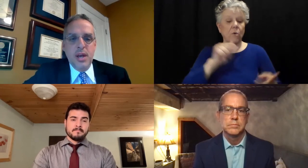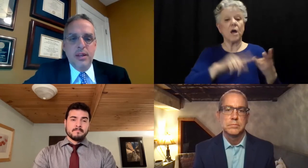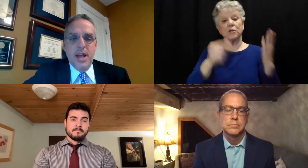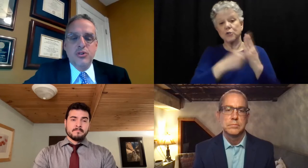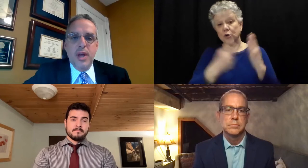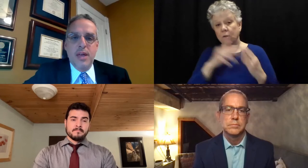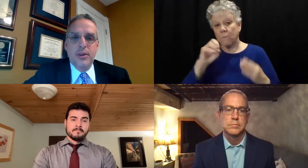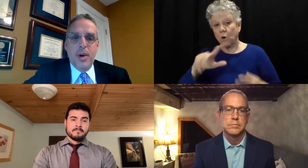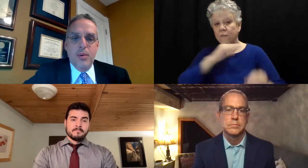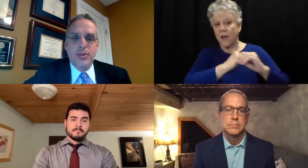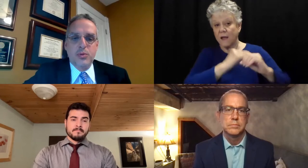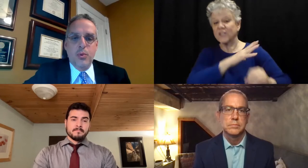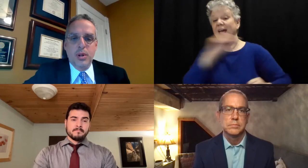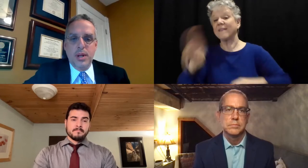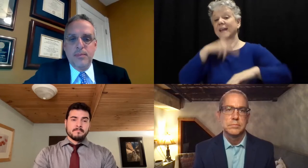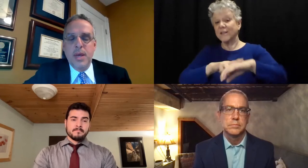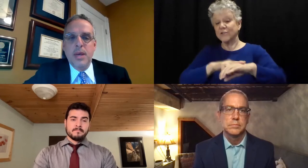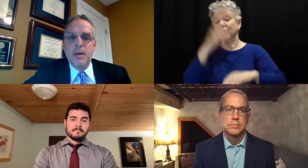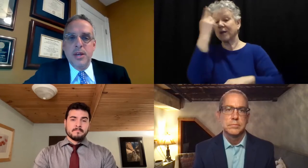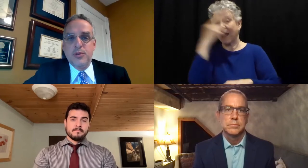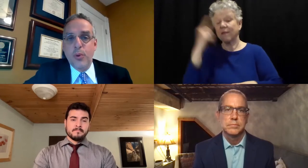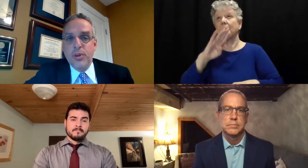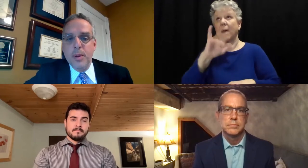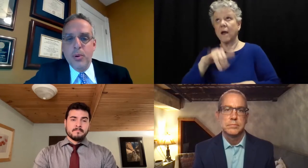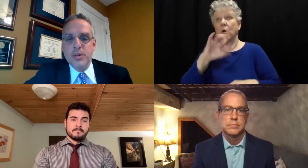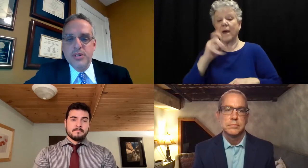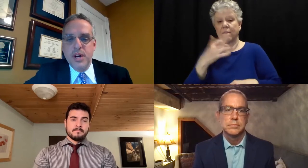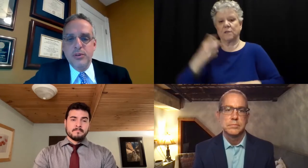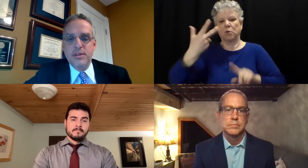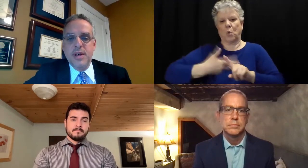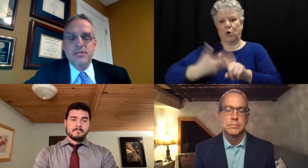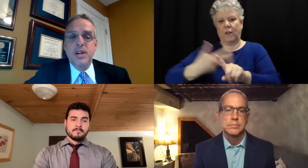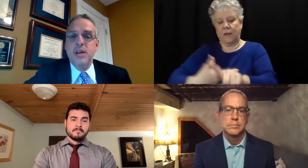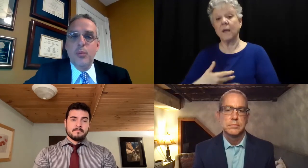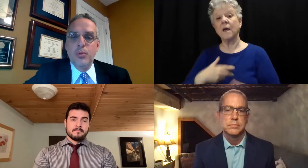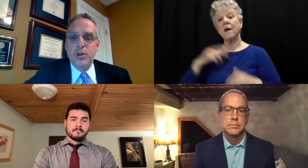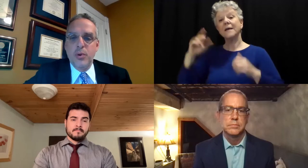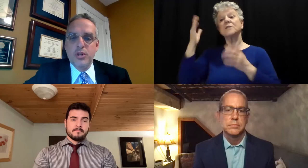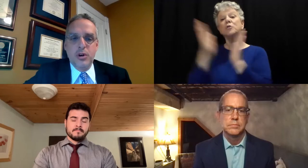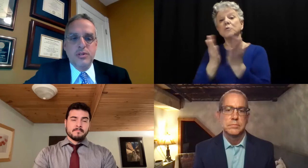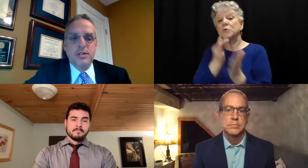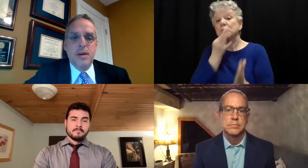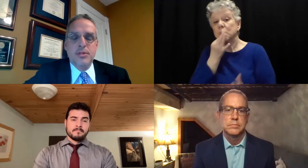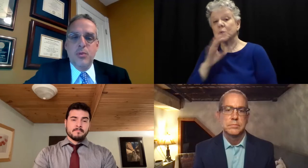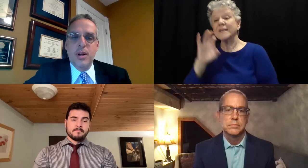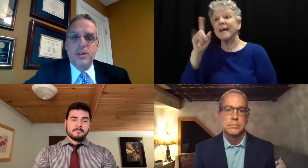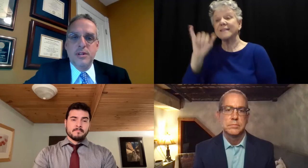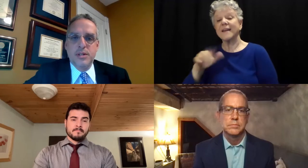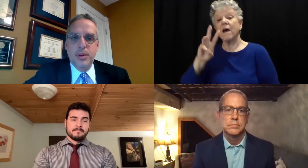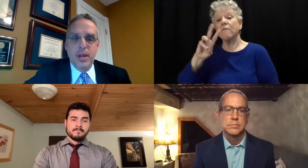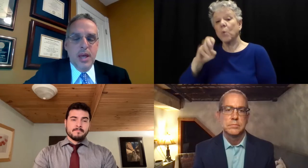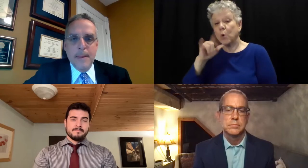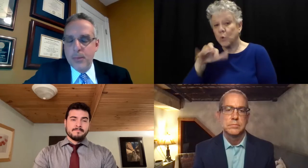Theology, and the National Catholic Bioethics Quarterly. His forthcoming book is entitled Destiny of the Wounded Creature, Saint Thomas